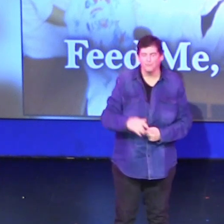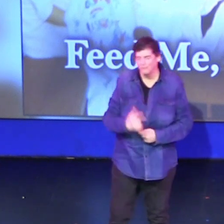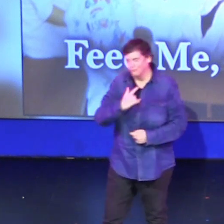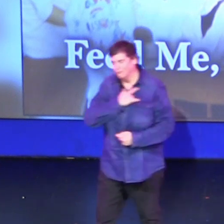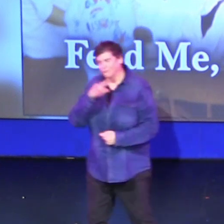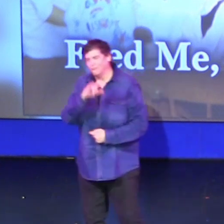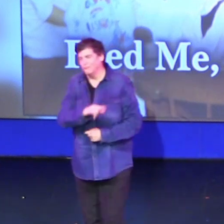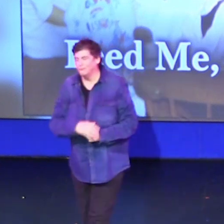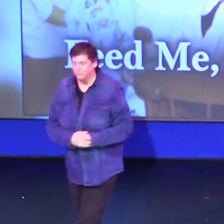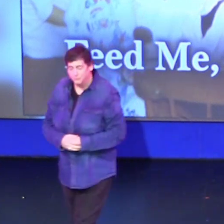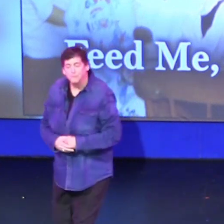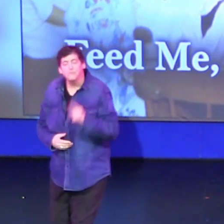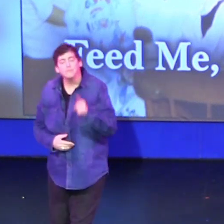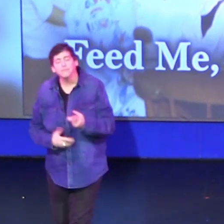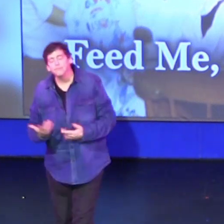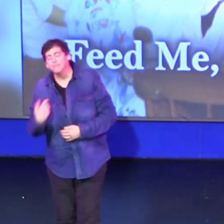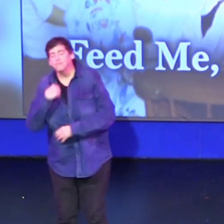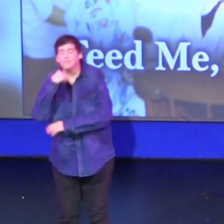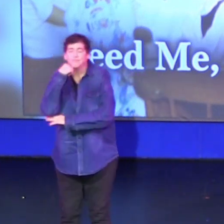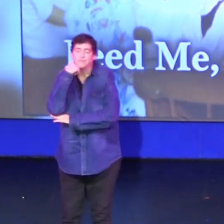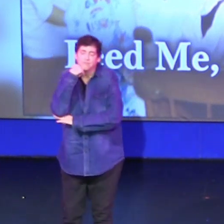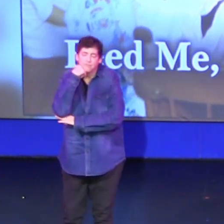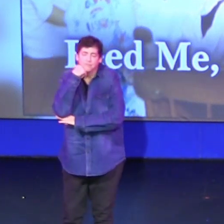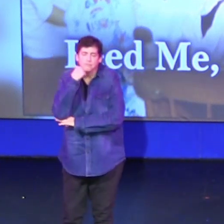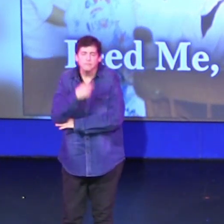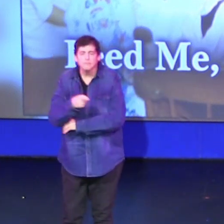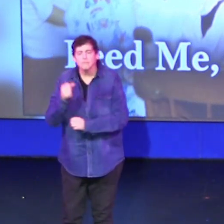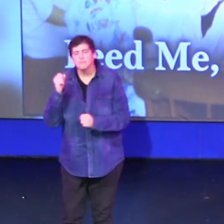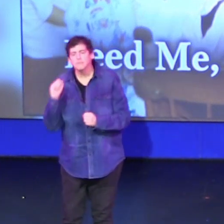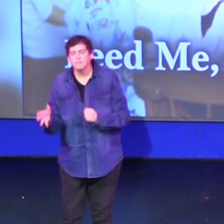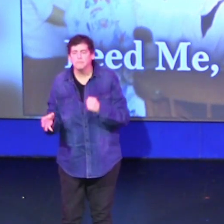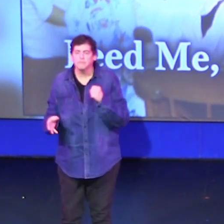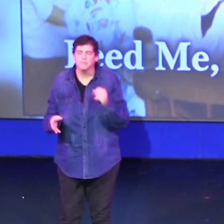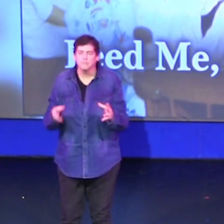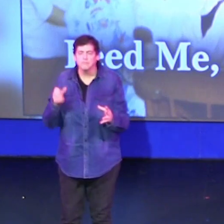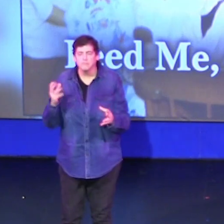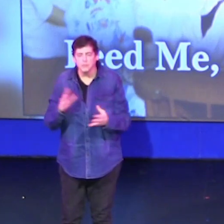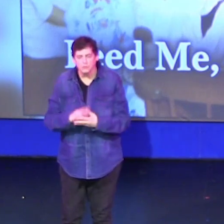And when you fingerspell his name, the ending handshake that you sometimes end up with is the same one as I love you, which I think is very